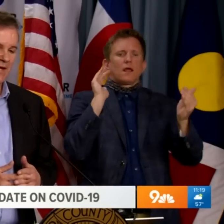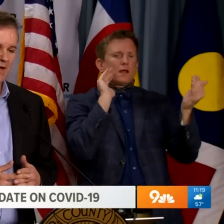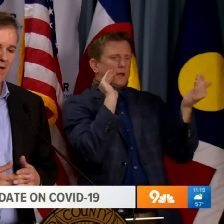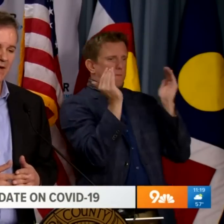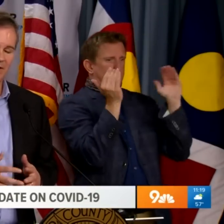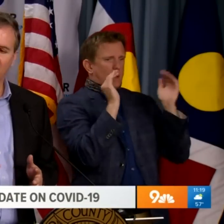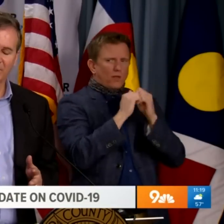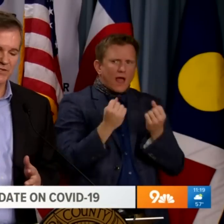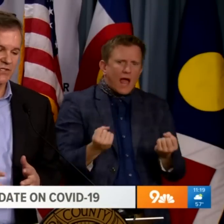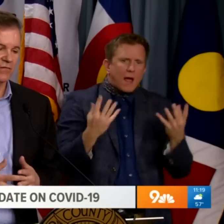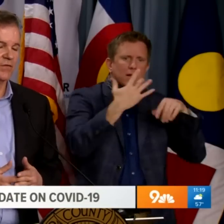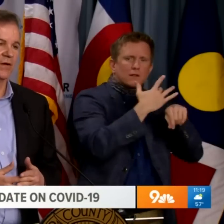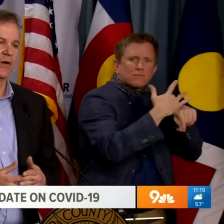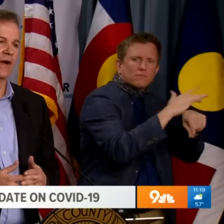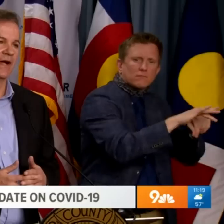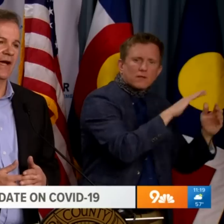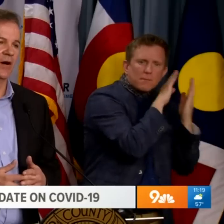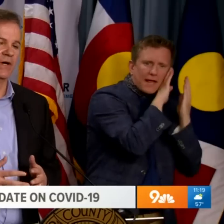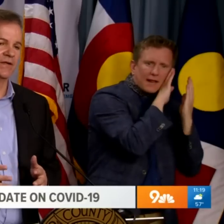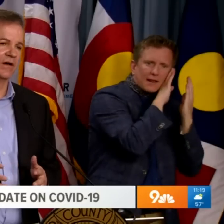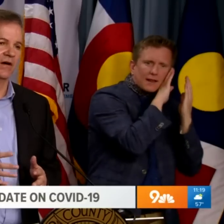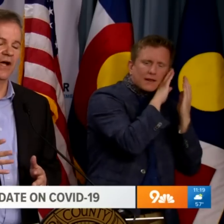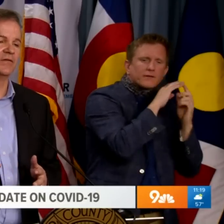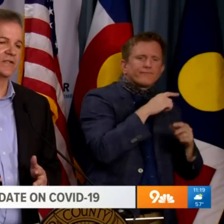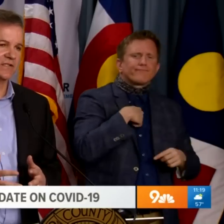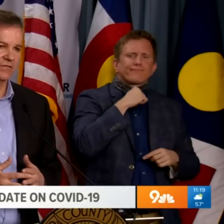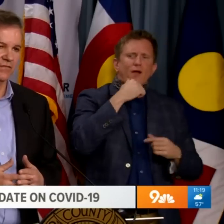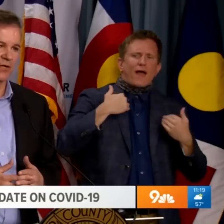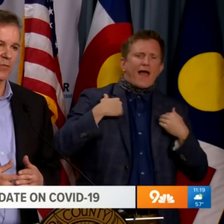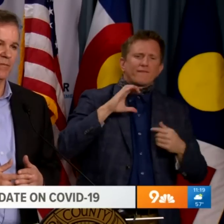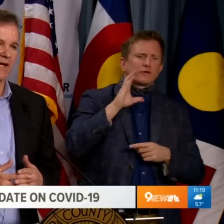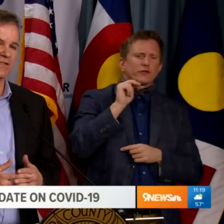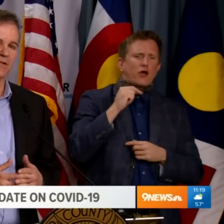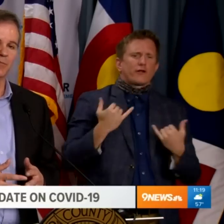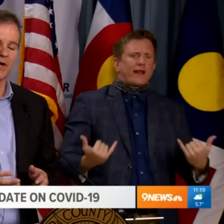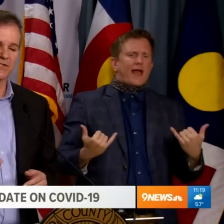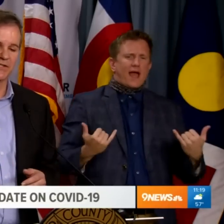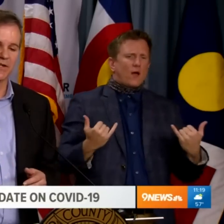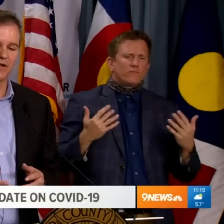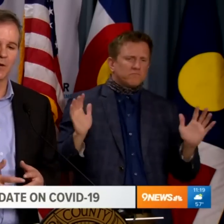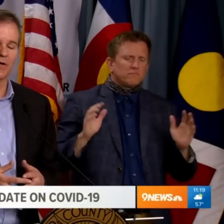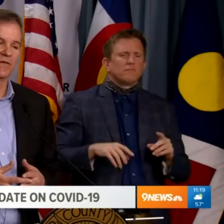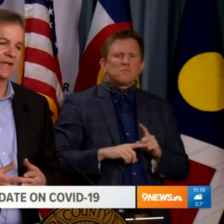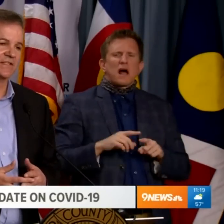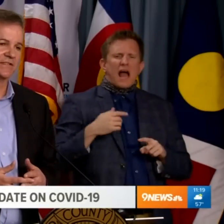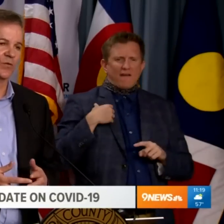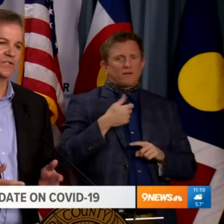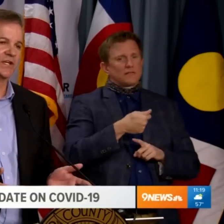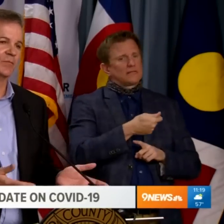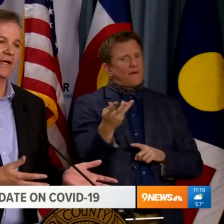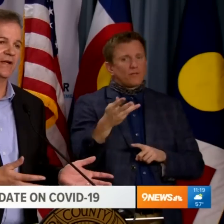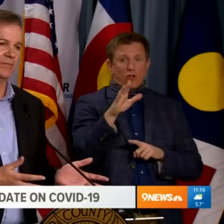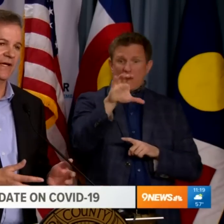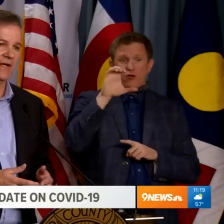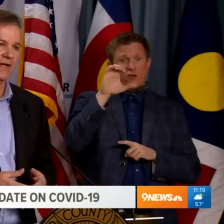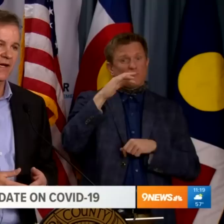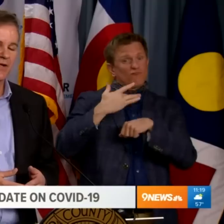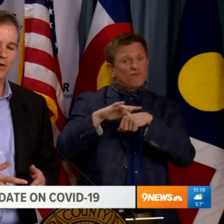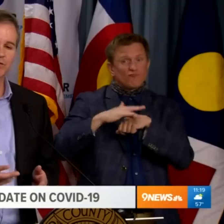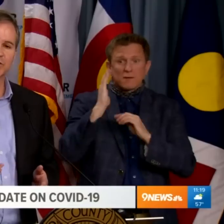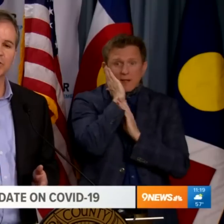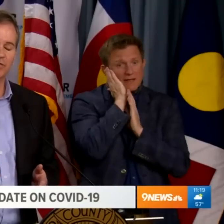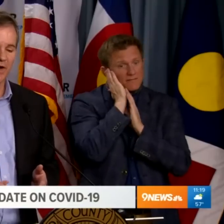I'm excited to be able to keep reporting that every week. And then the other chart that will be shared with you